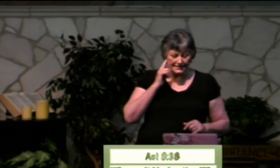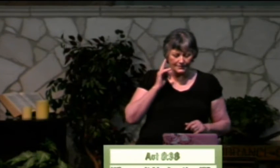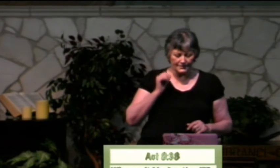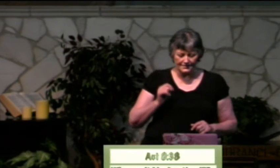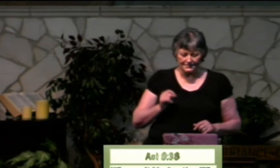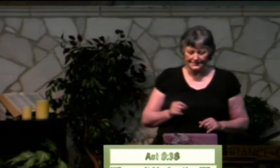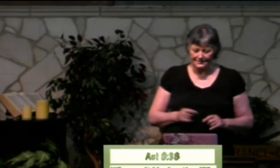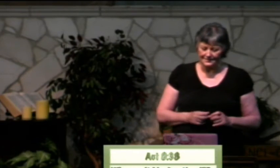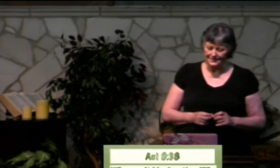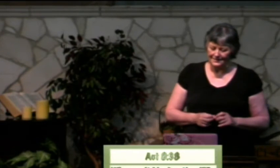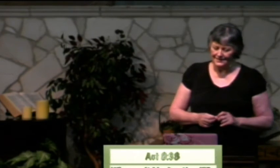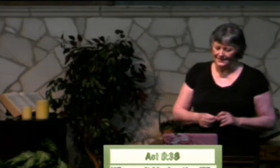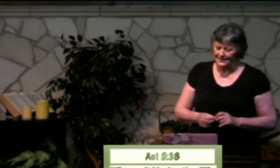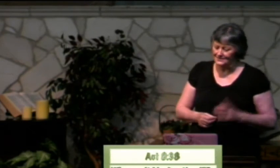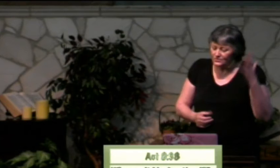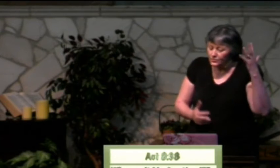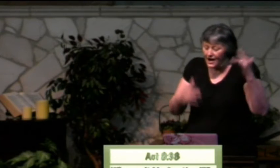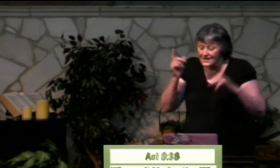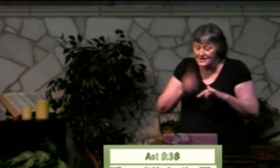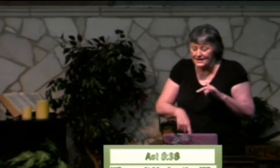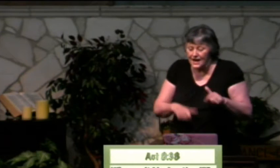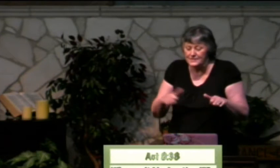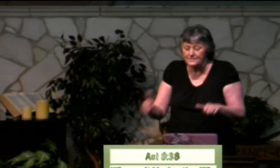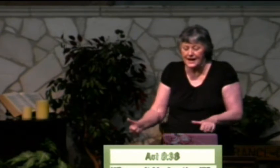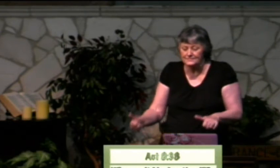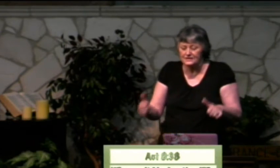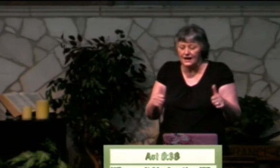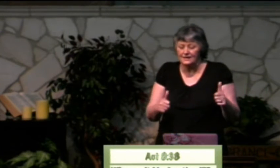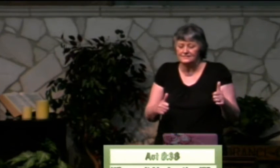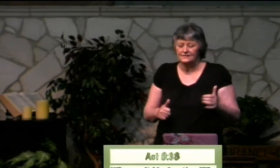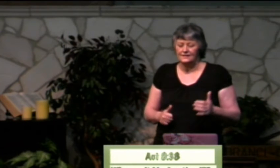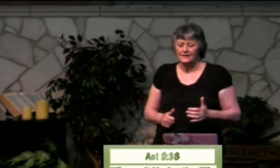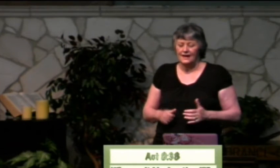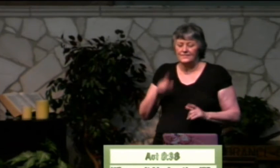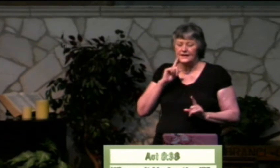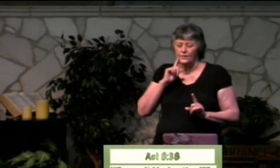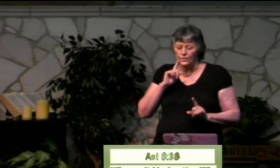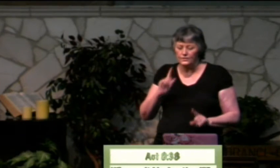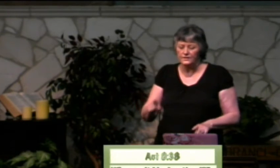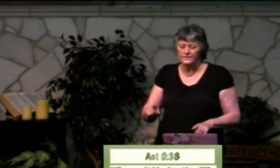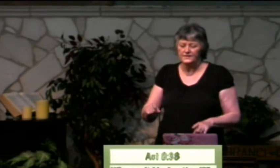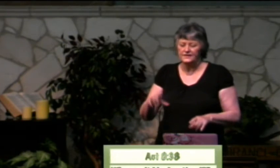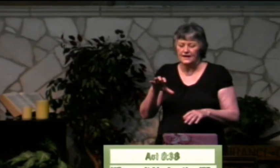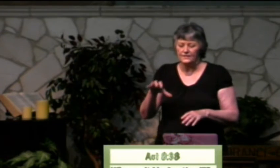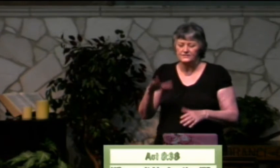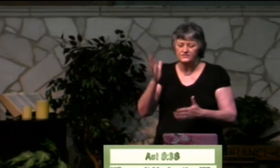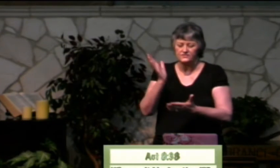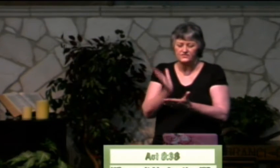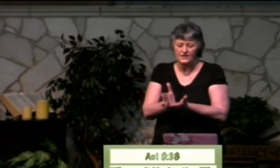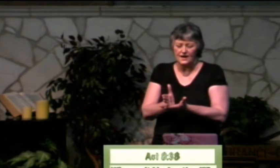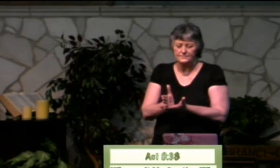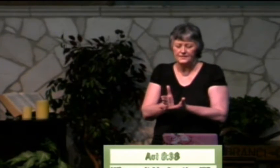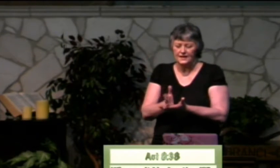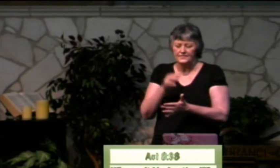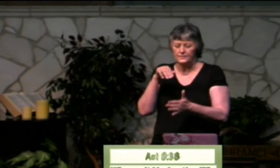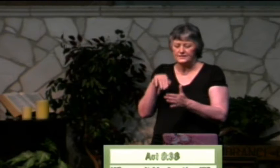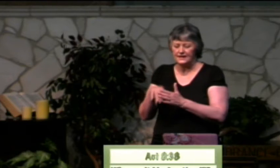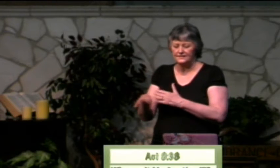it. He says, "Why can't I be baptized?" And they ordered the carriage to stop. They went down into